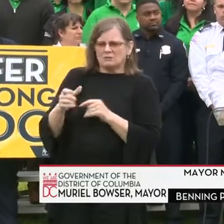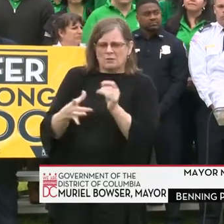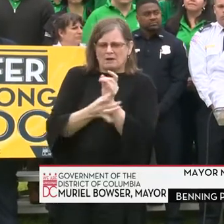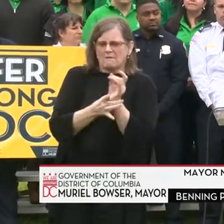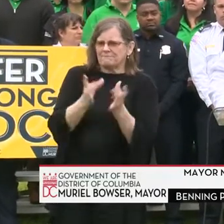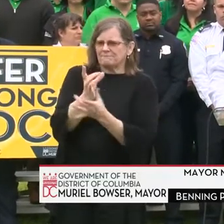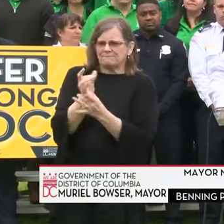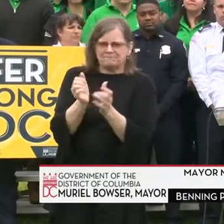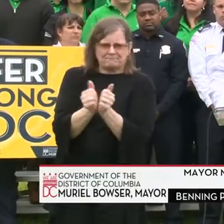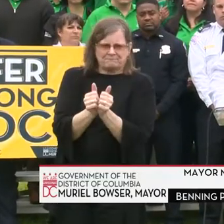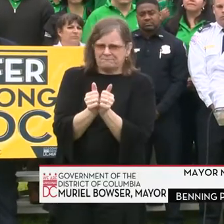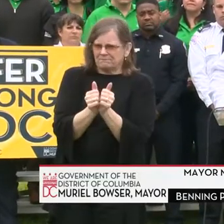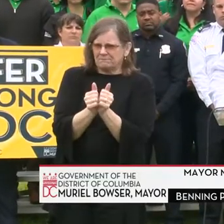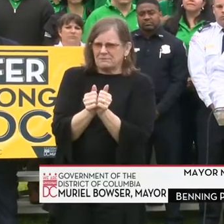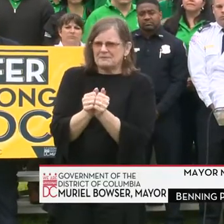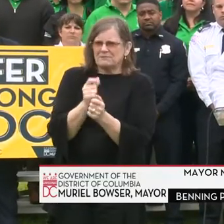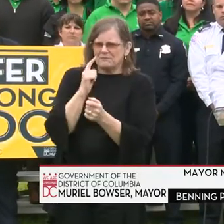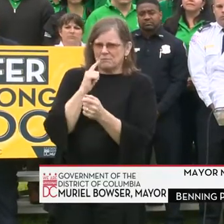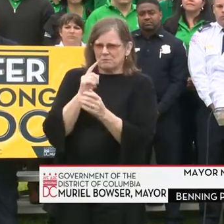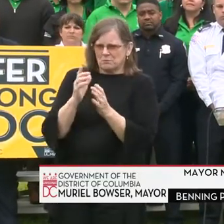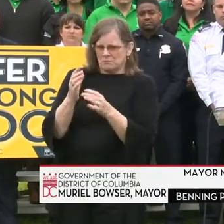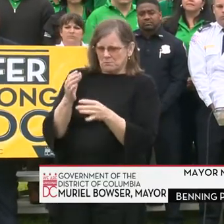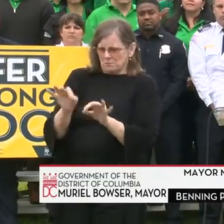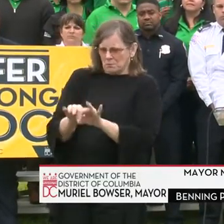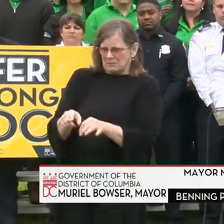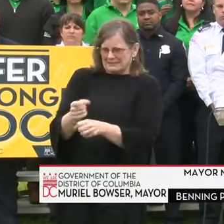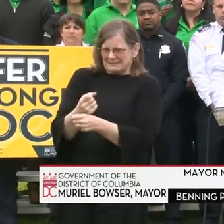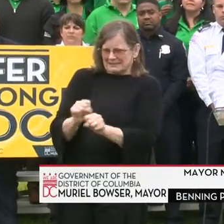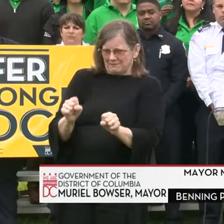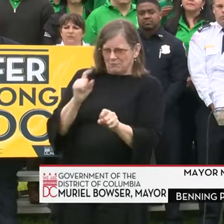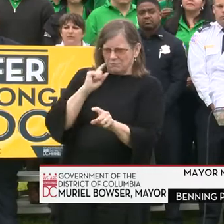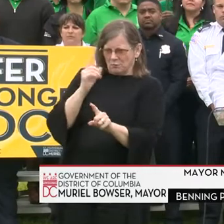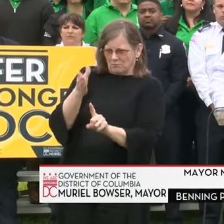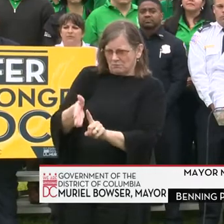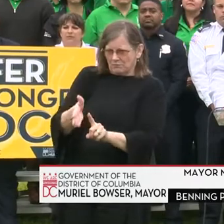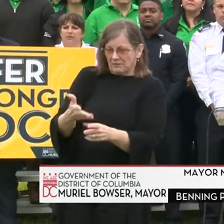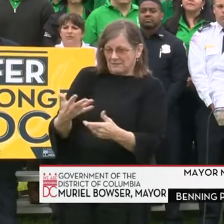safety of the person that's being stopped and then for the safety of the officers.